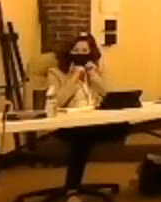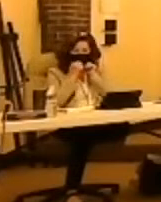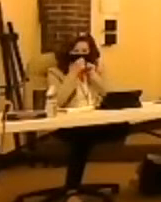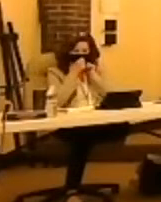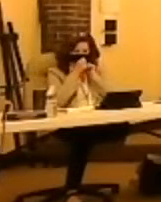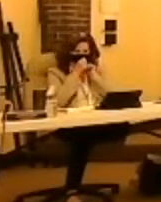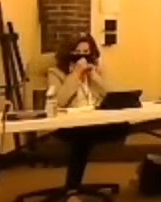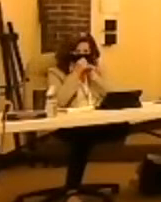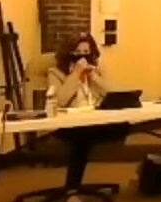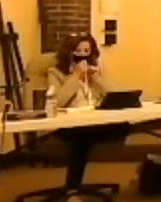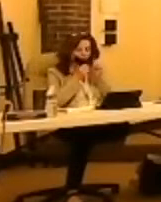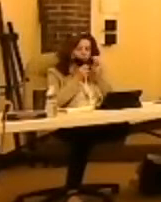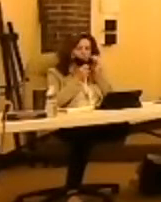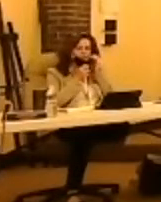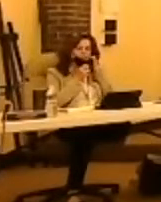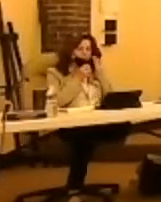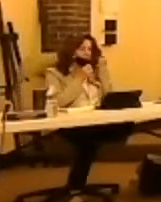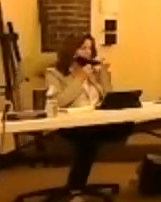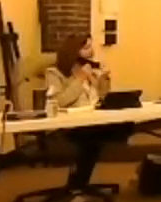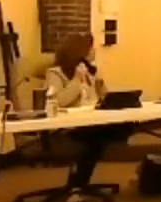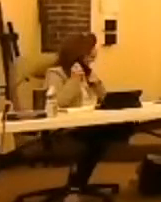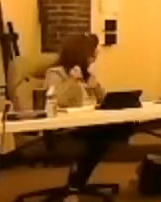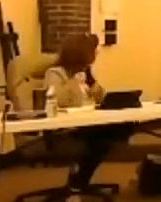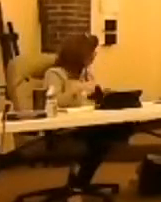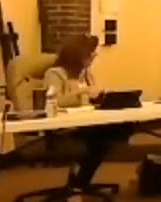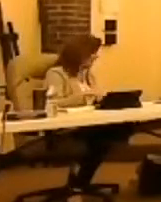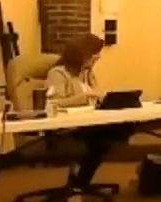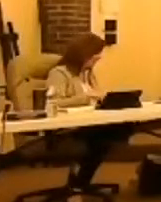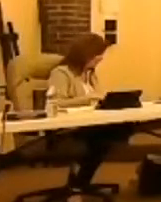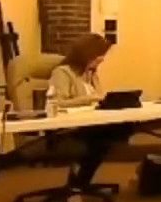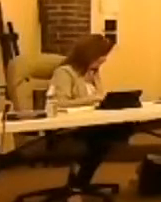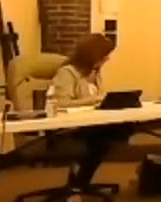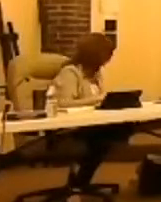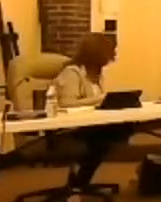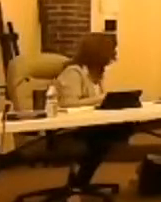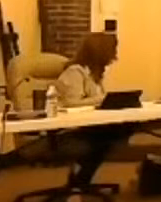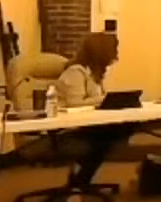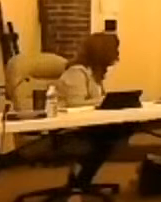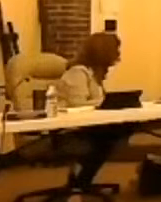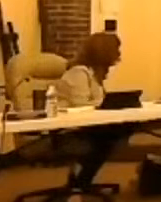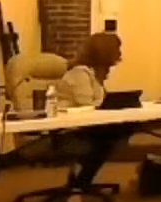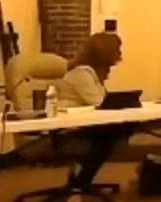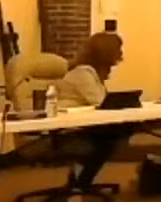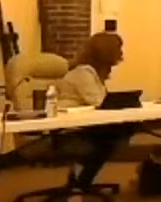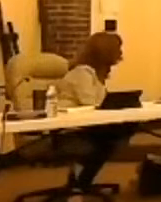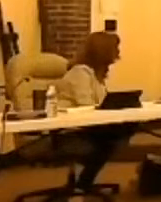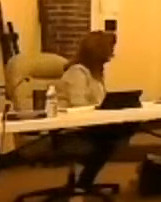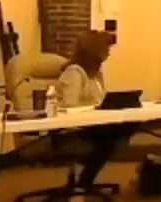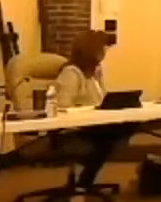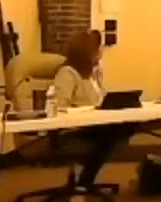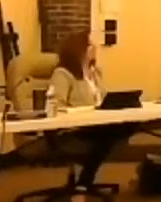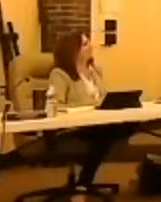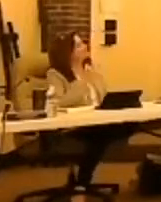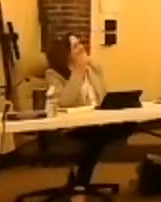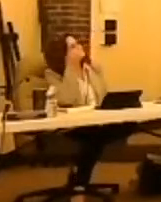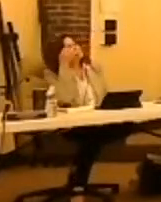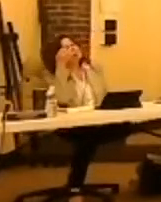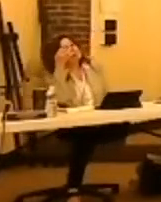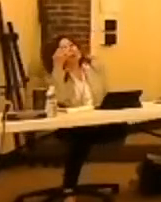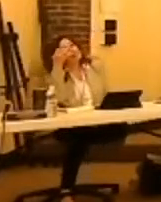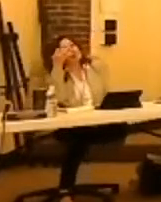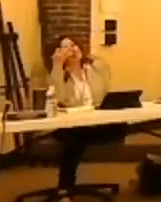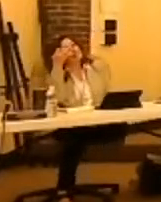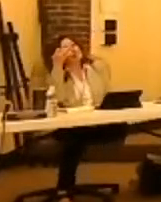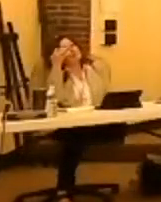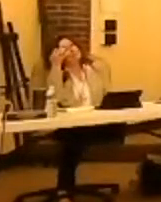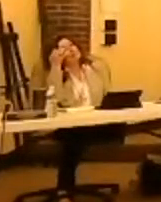the house is still on the. No, I don't need this. Then that means that's the wrong map. Okay, We're all. okay, that's, thank you, In thank this you, because room, I you, think.